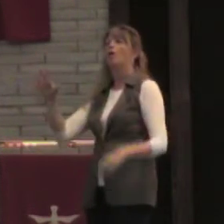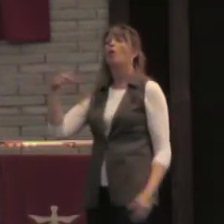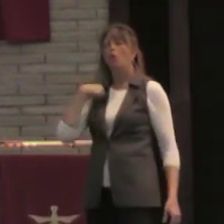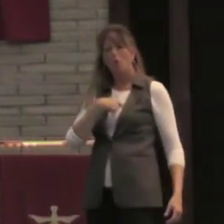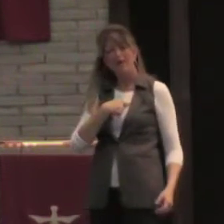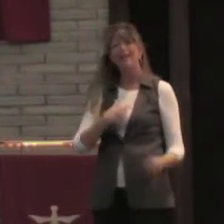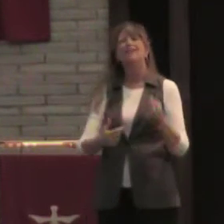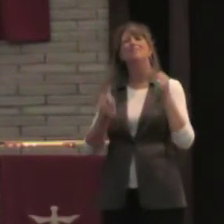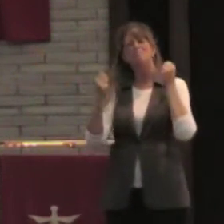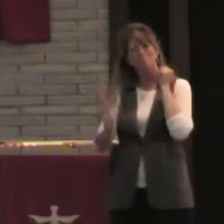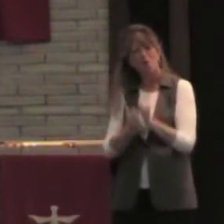go.